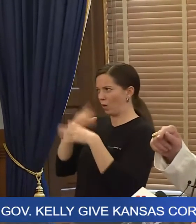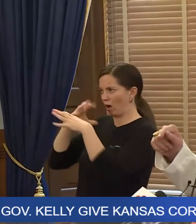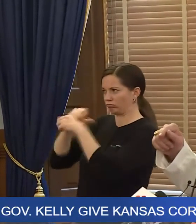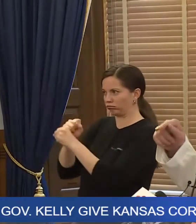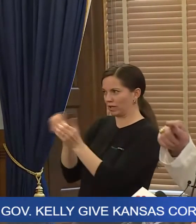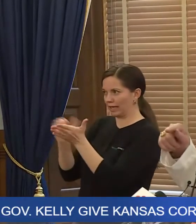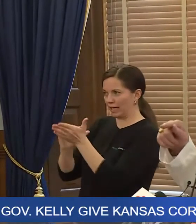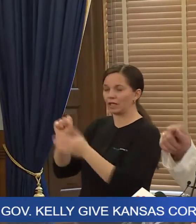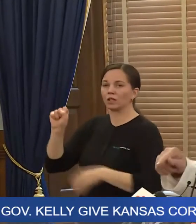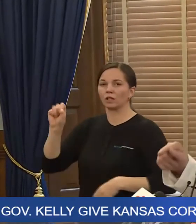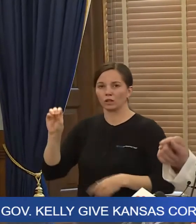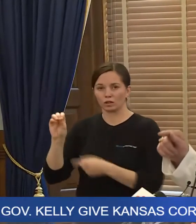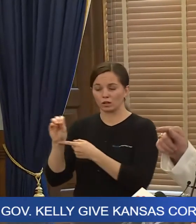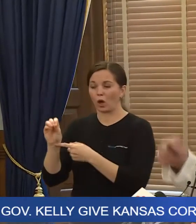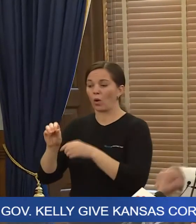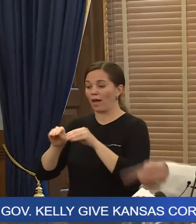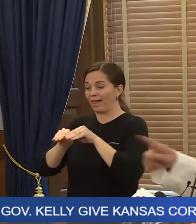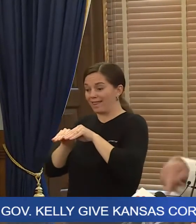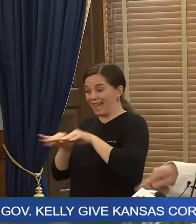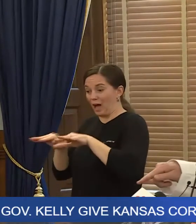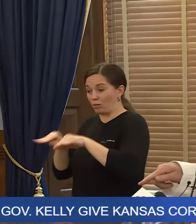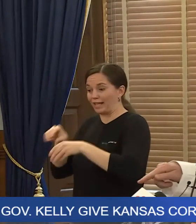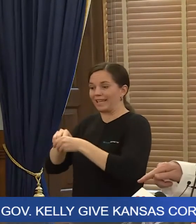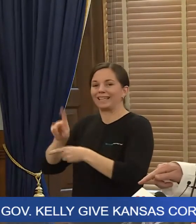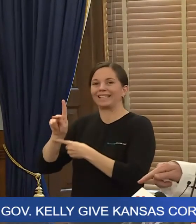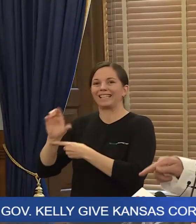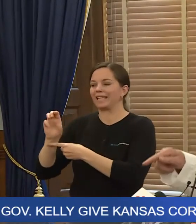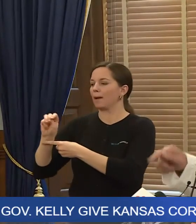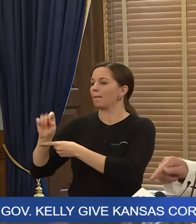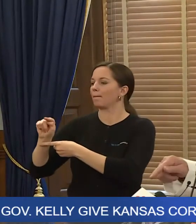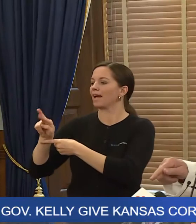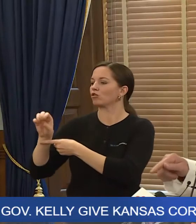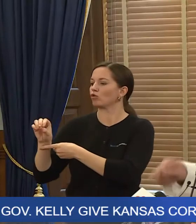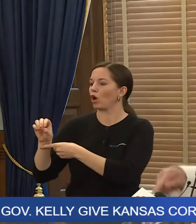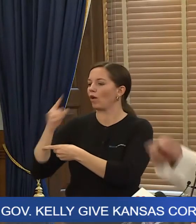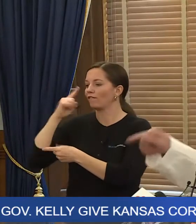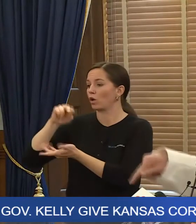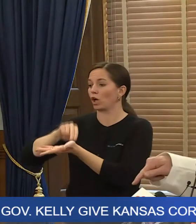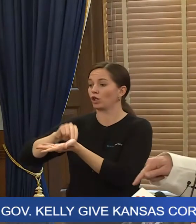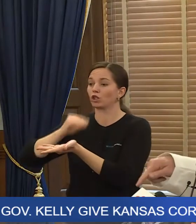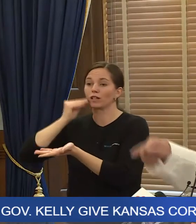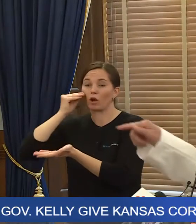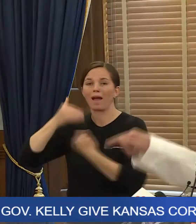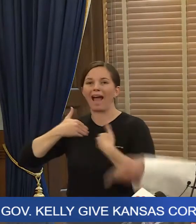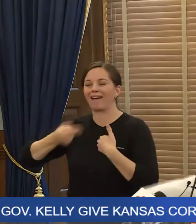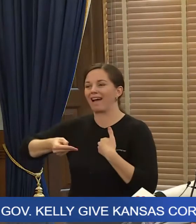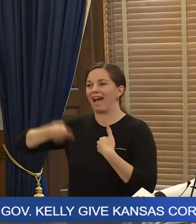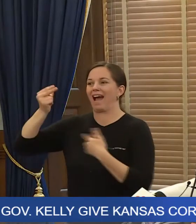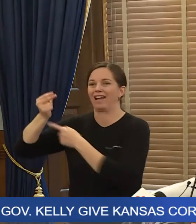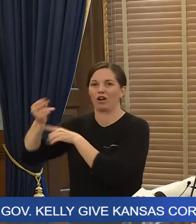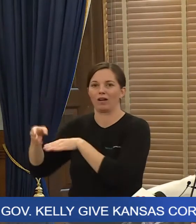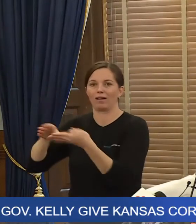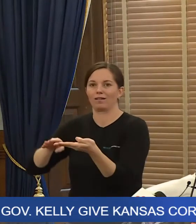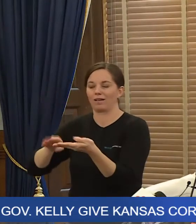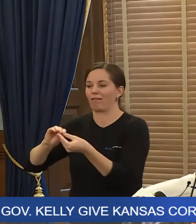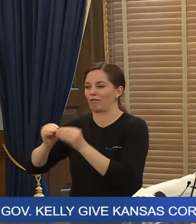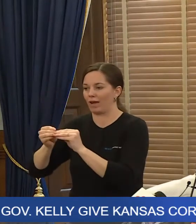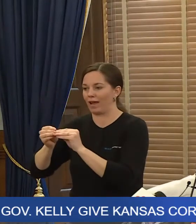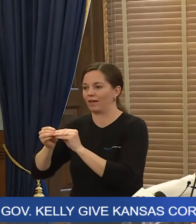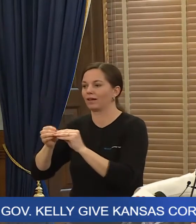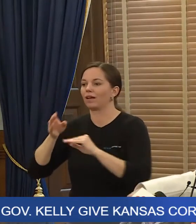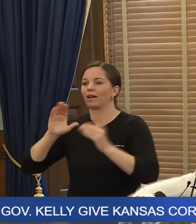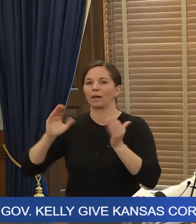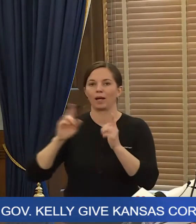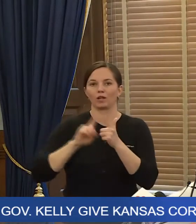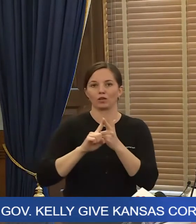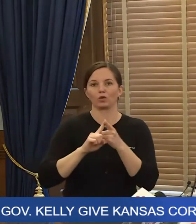the outbreaks in the Kansas City metro area in nursing homes have a higher death rate than the Southwest